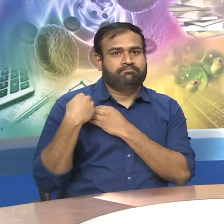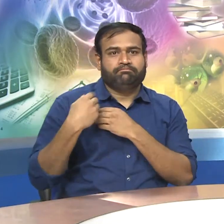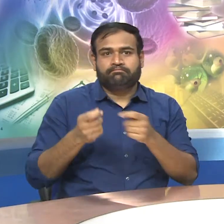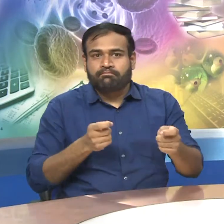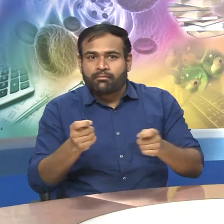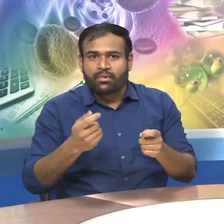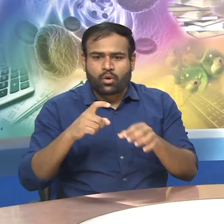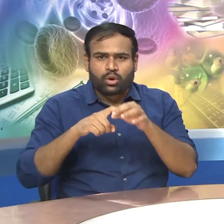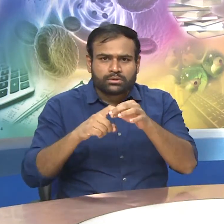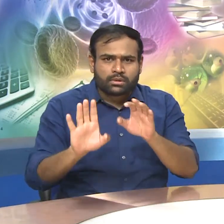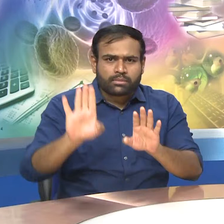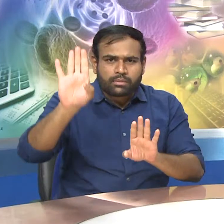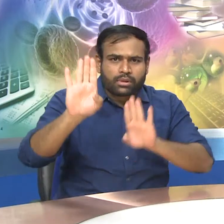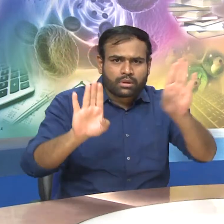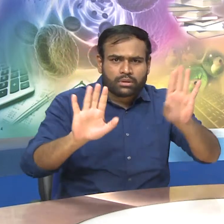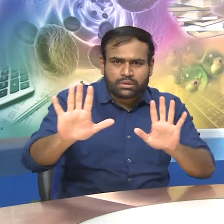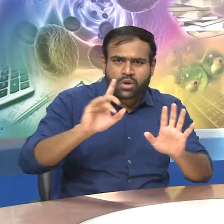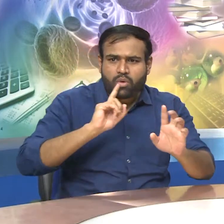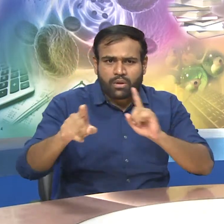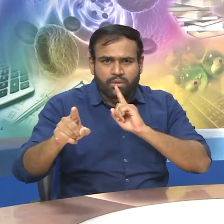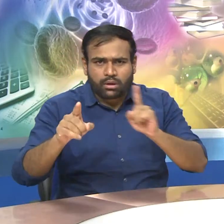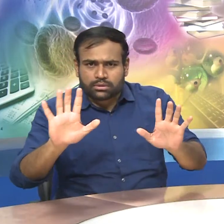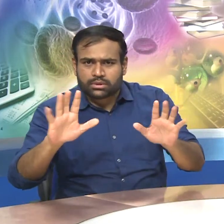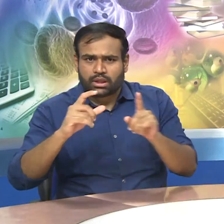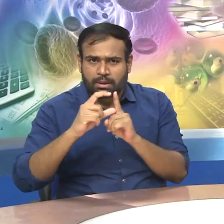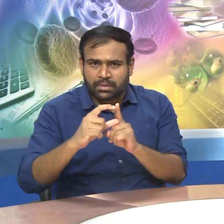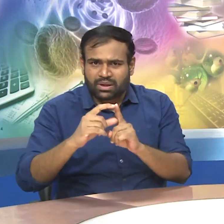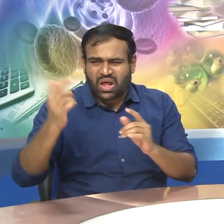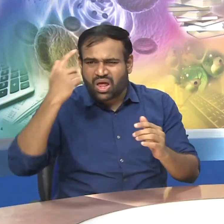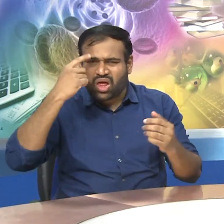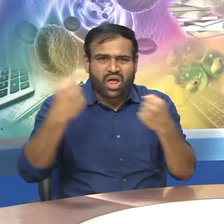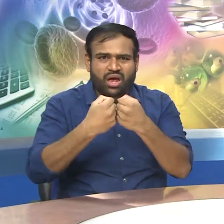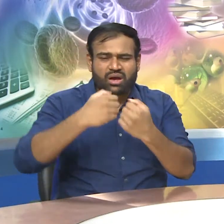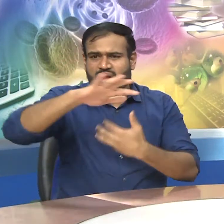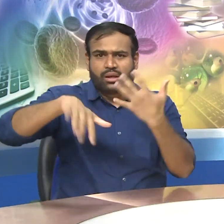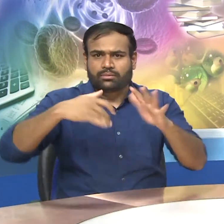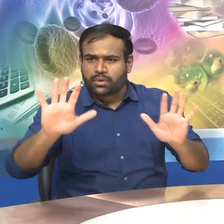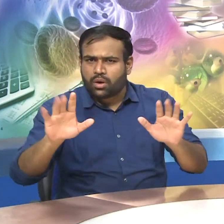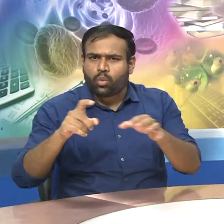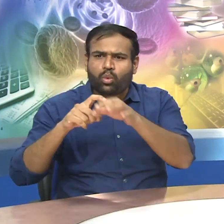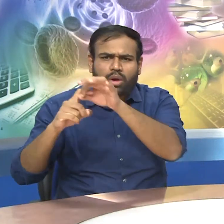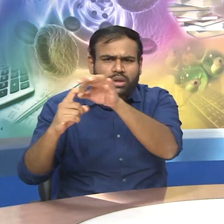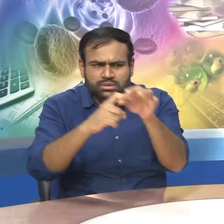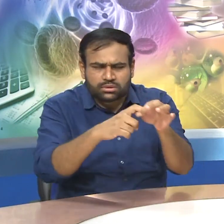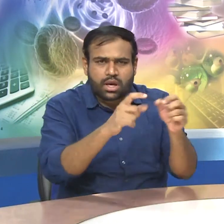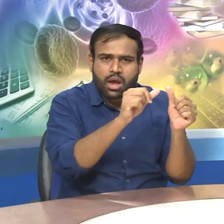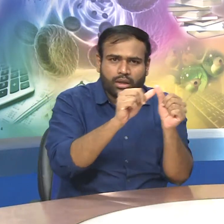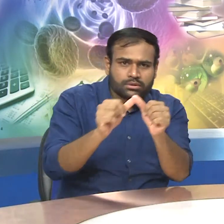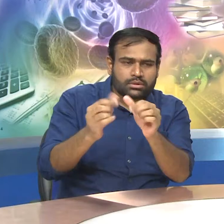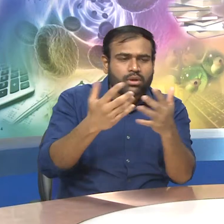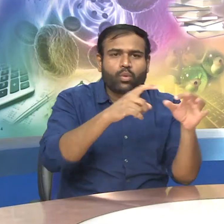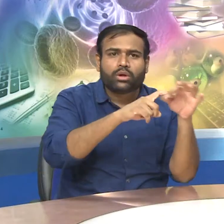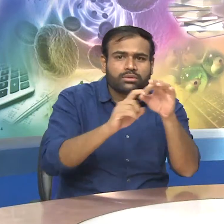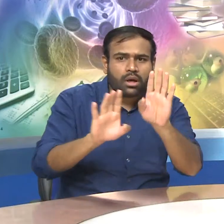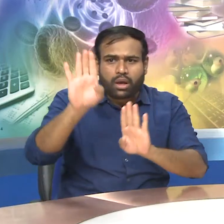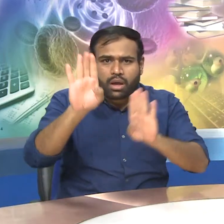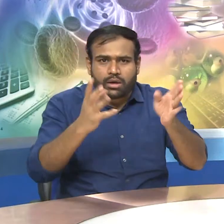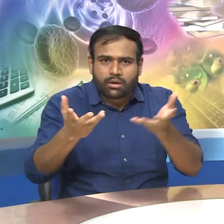chairman. Point number 3. Presides over the meetings and maintains